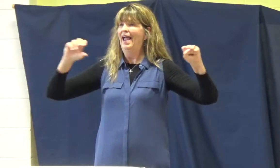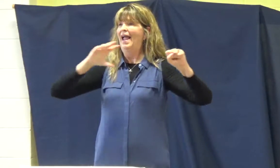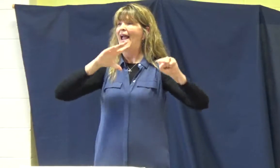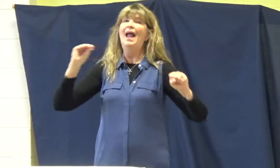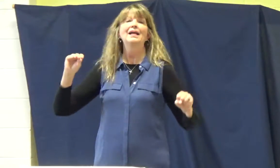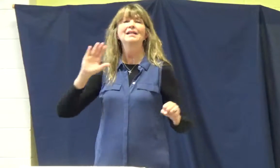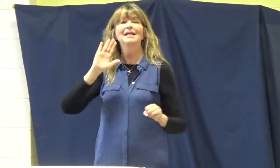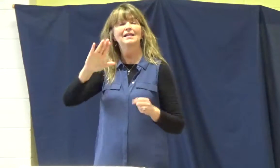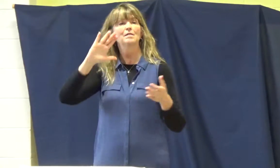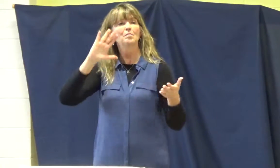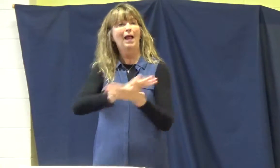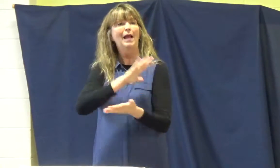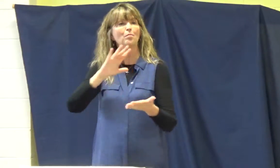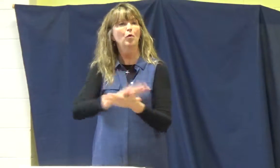free.